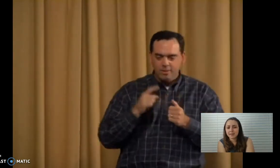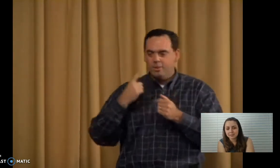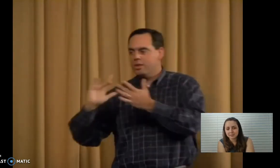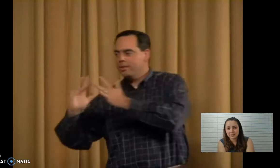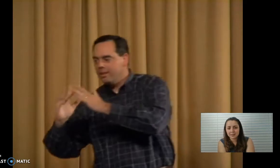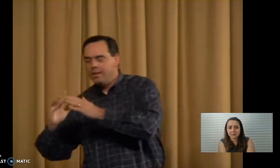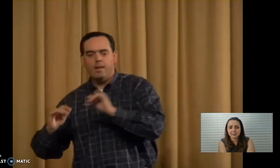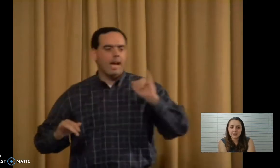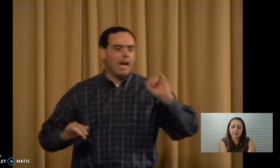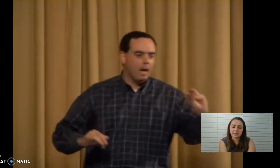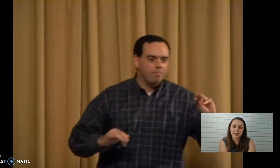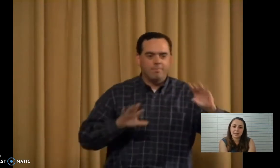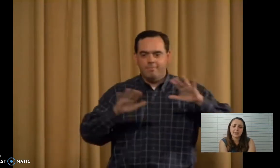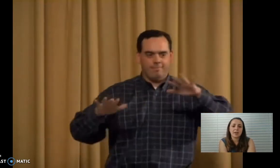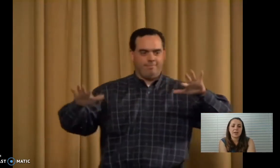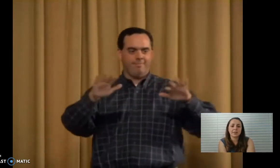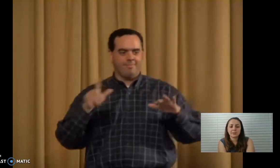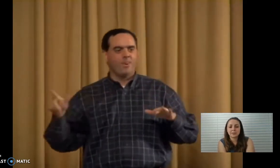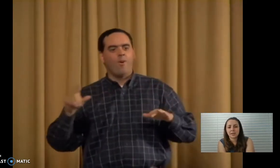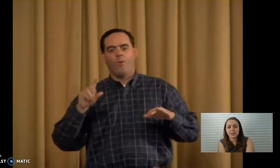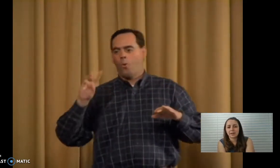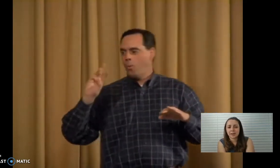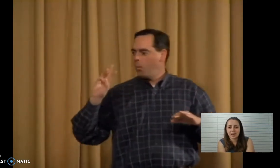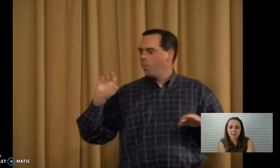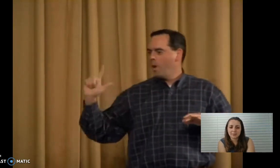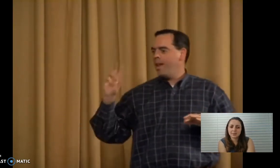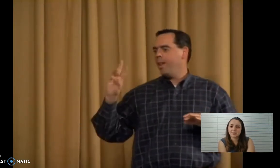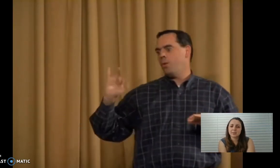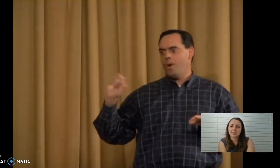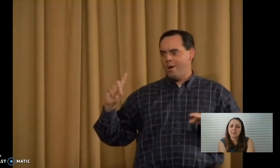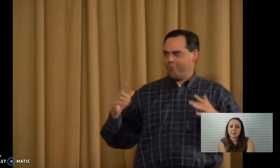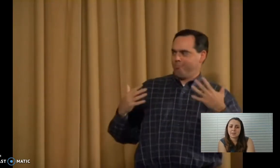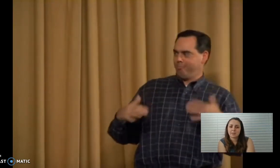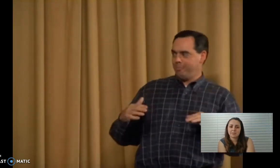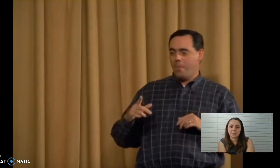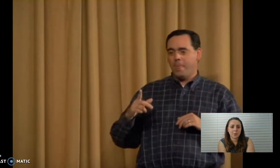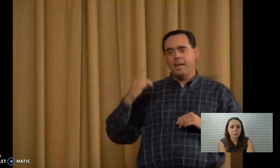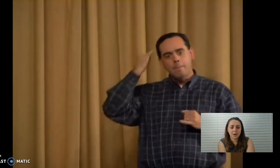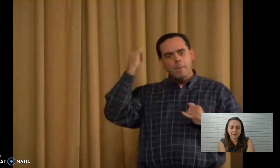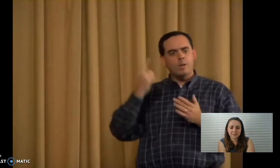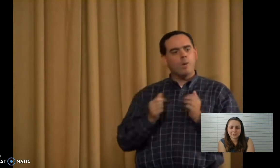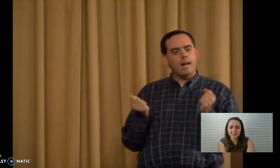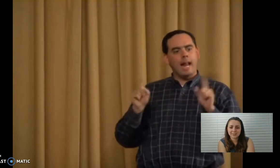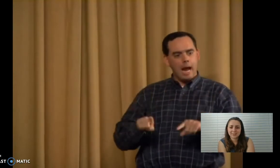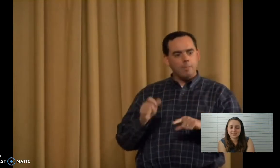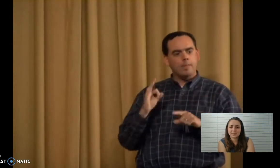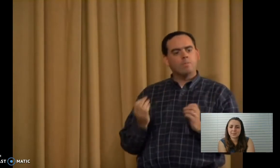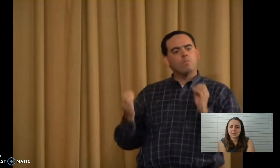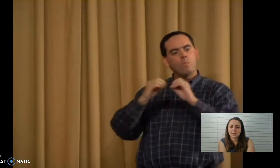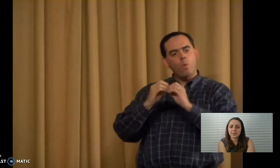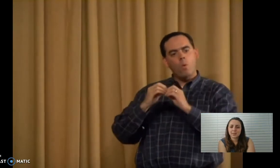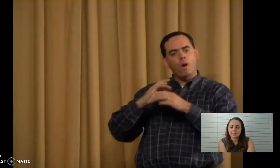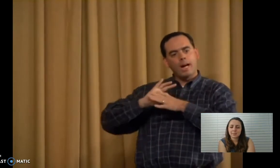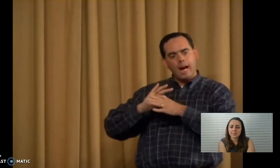they're always texting all day and all night, on the internet, on IM. They're definitely well-wired.